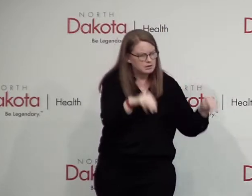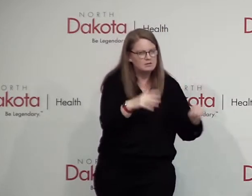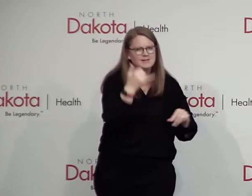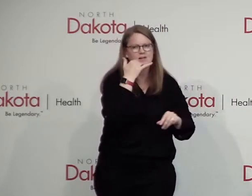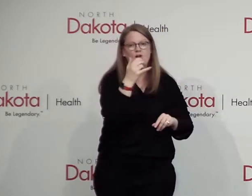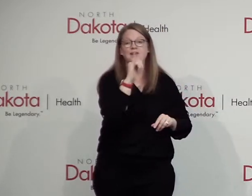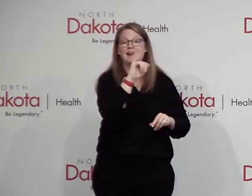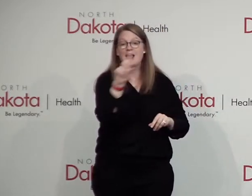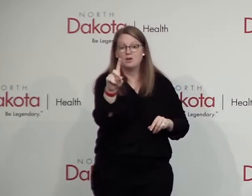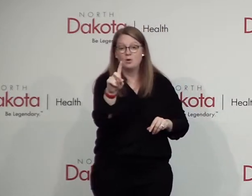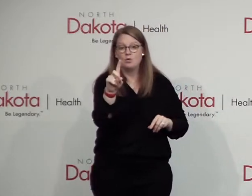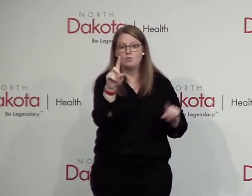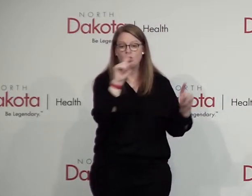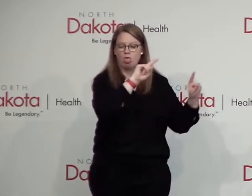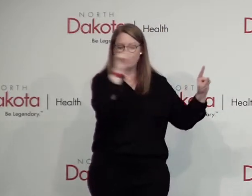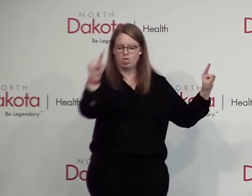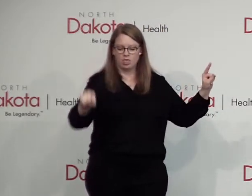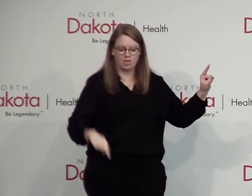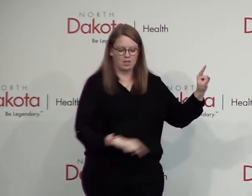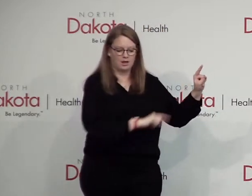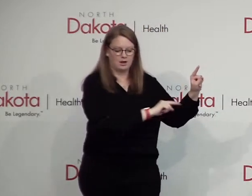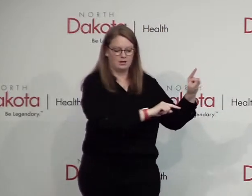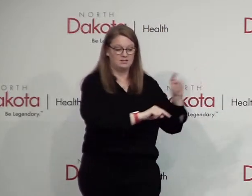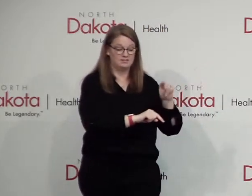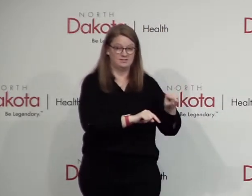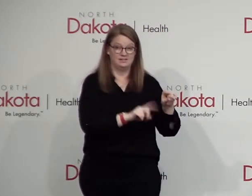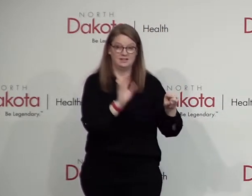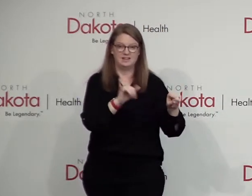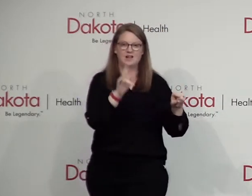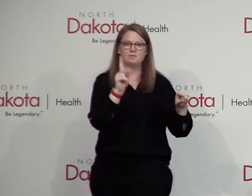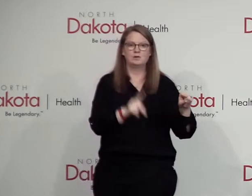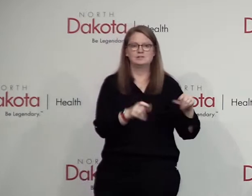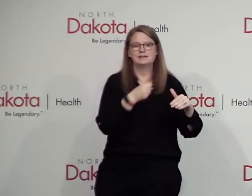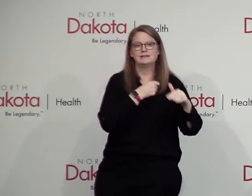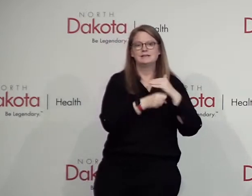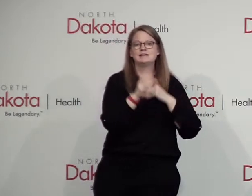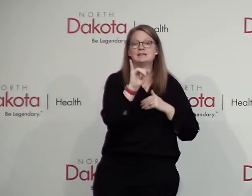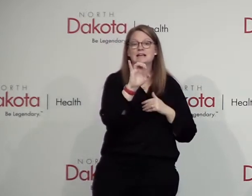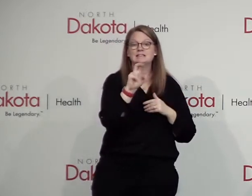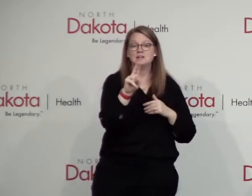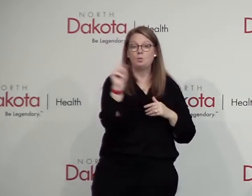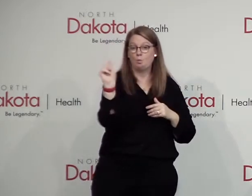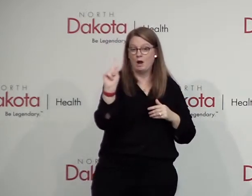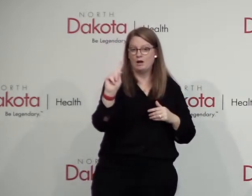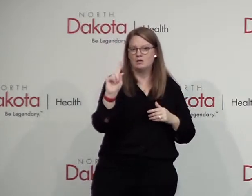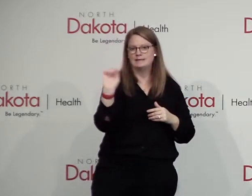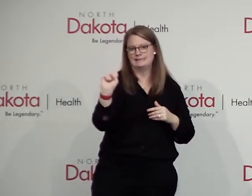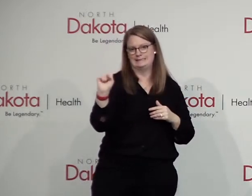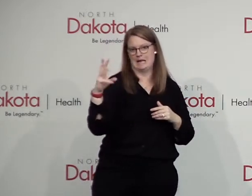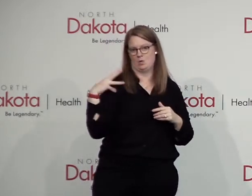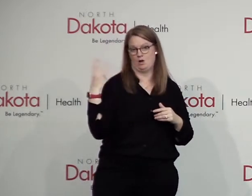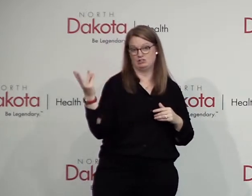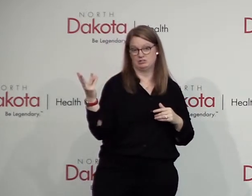in Idaho. That individual is now in an ICU in Seattle, Washington.